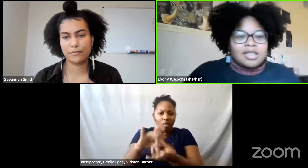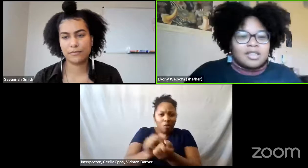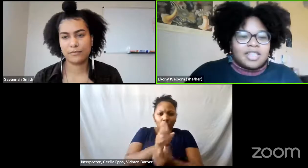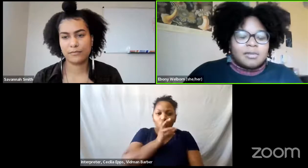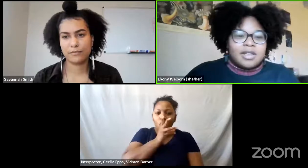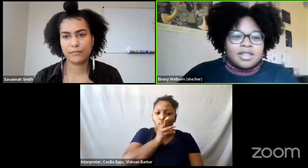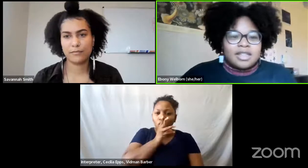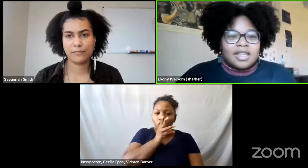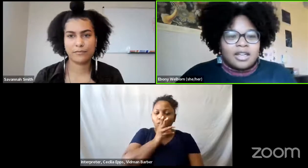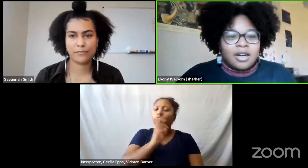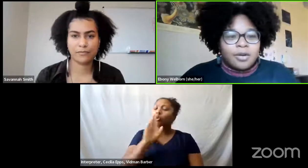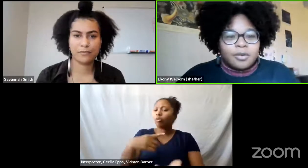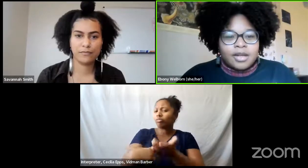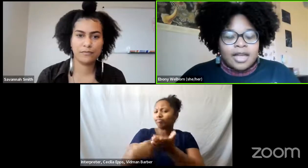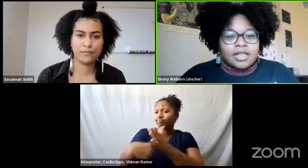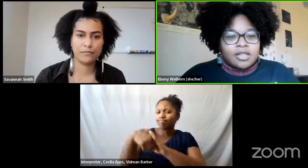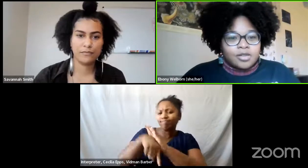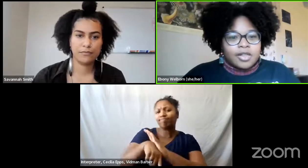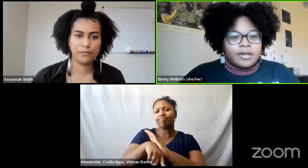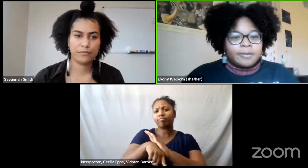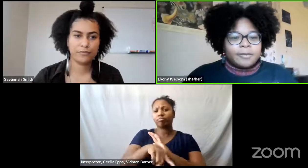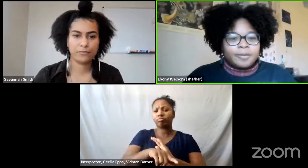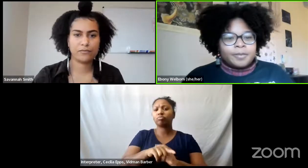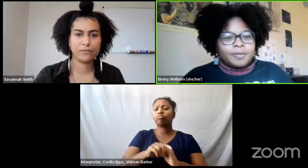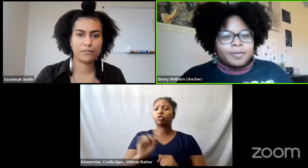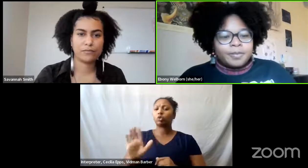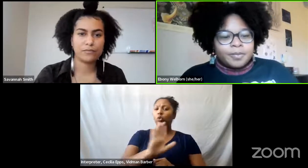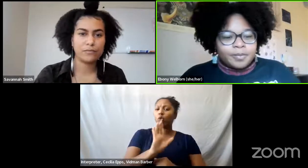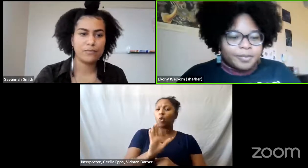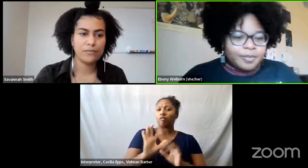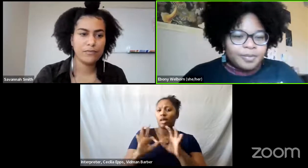negative and positive experiences in our own ancestry.